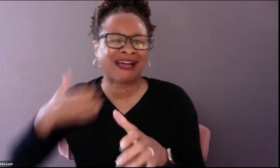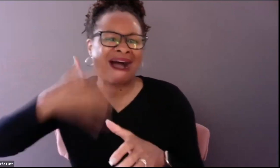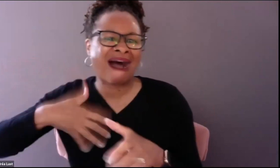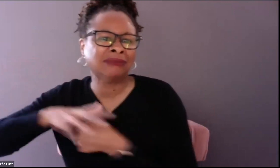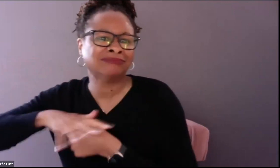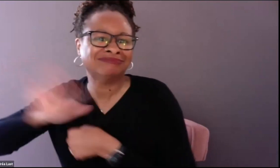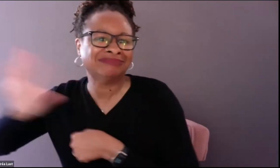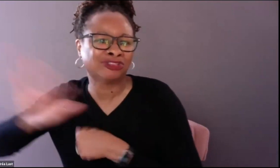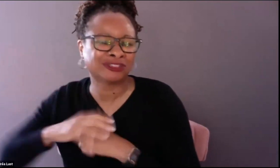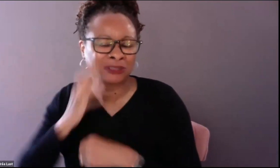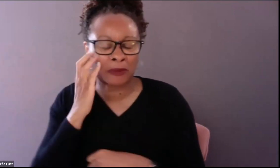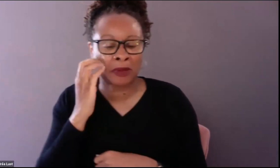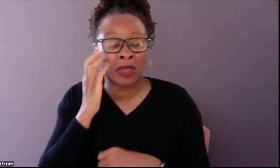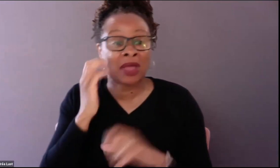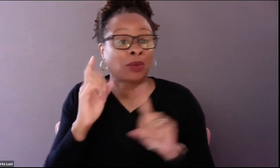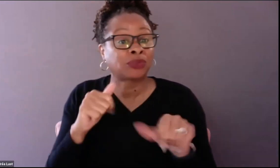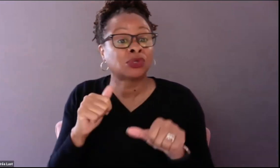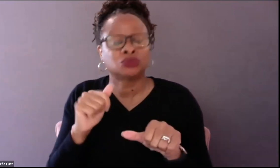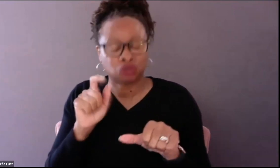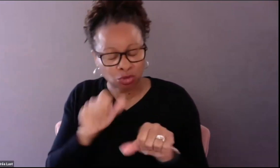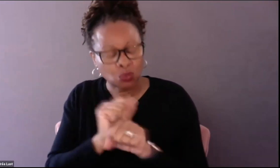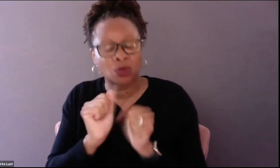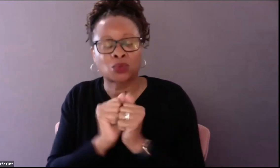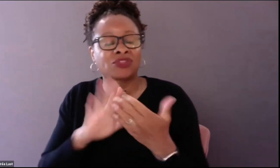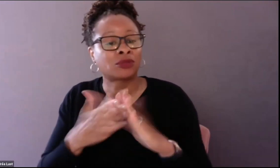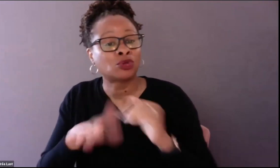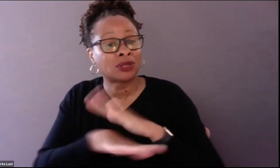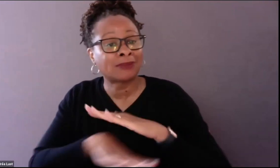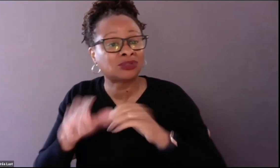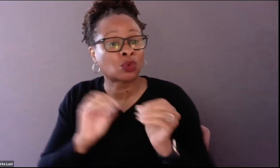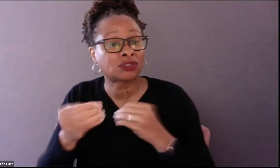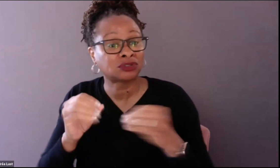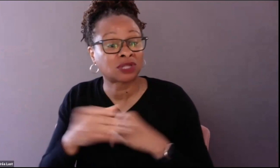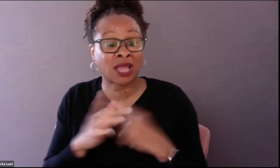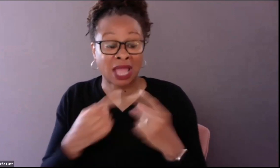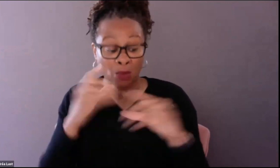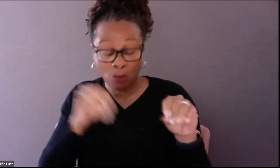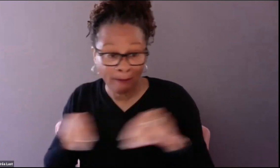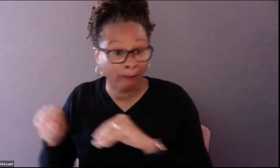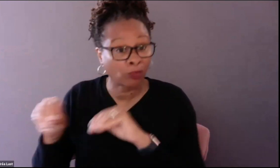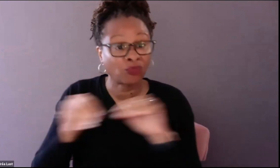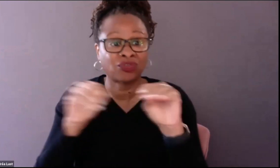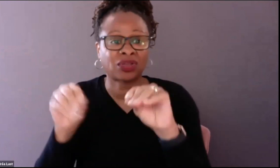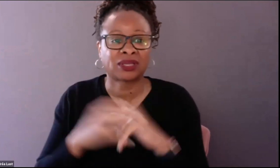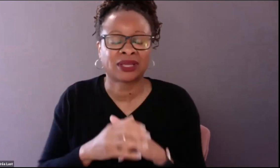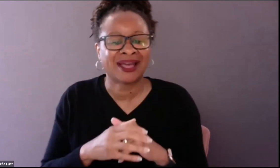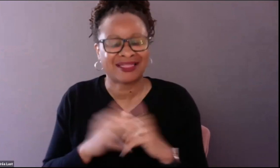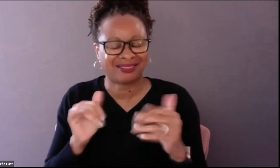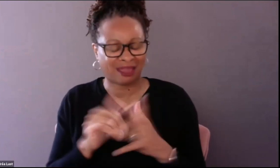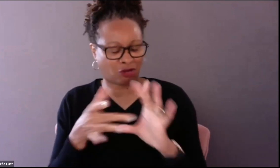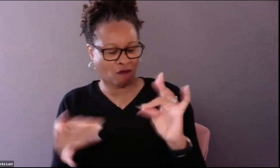go over here. So work with community-based organizations in the neighborhood. And when we're moving around, that two-way conversation